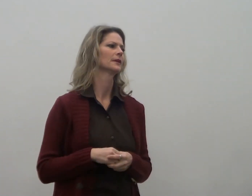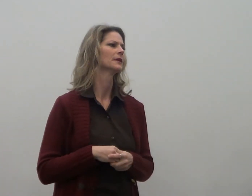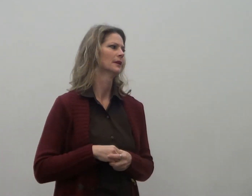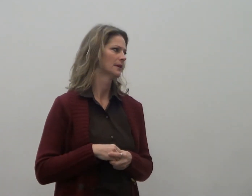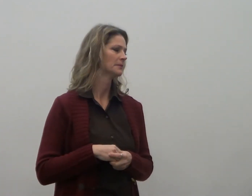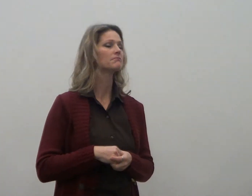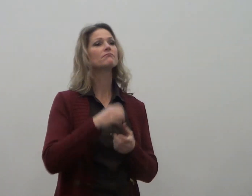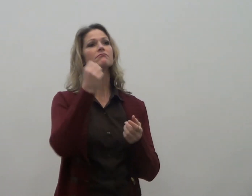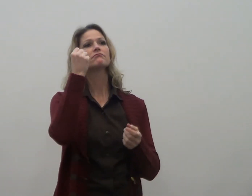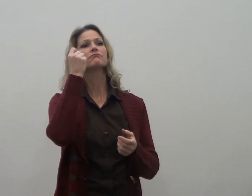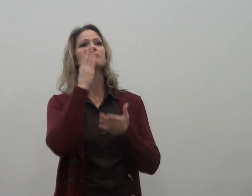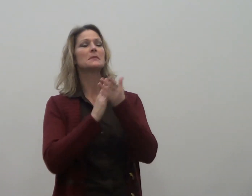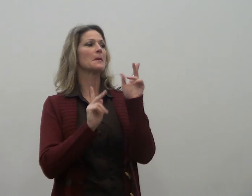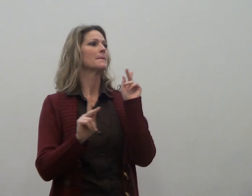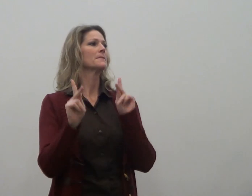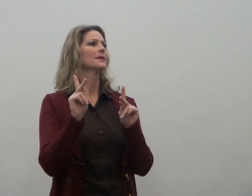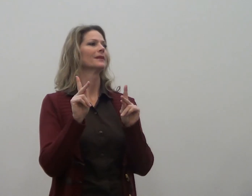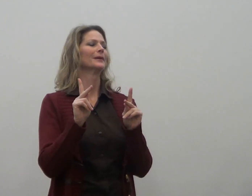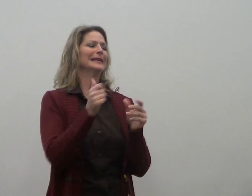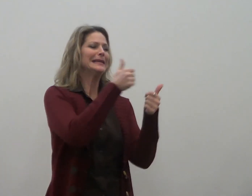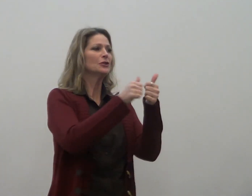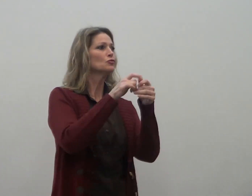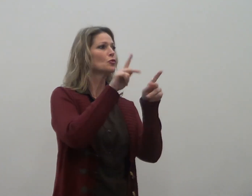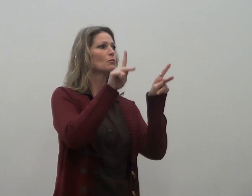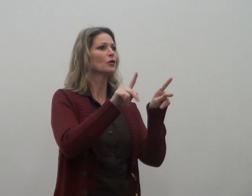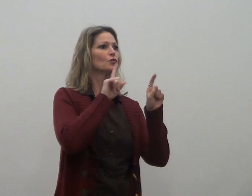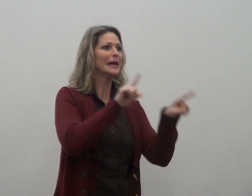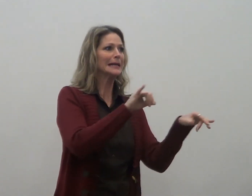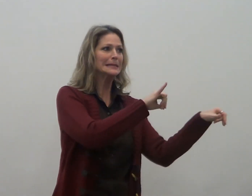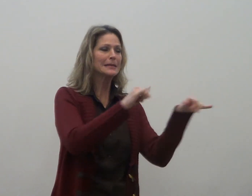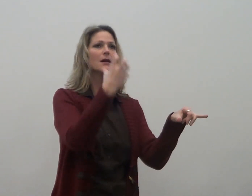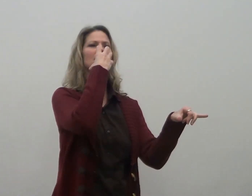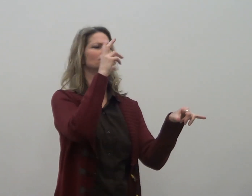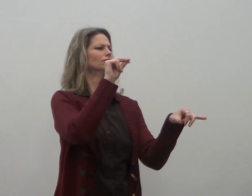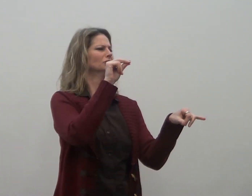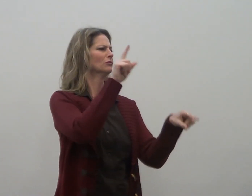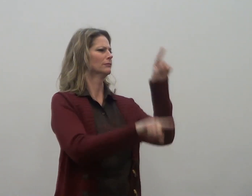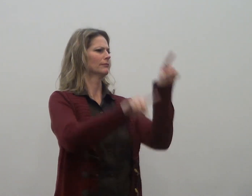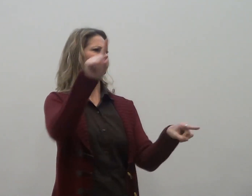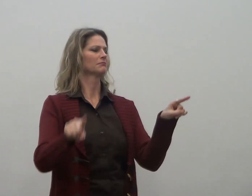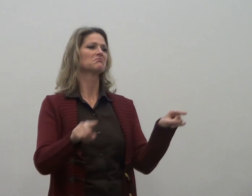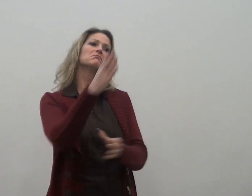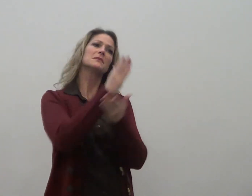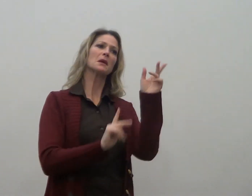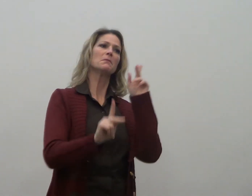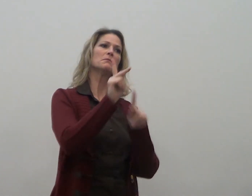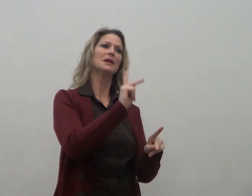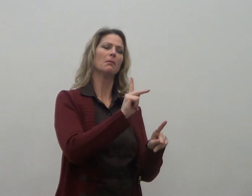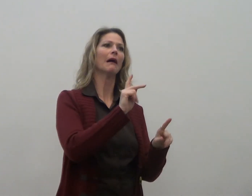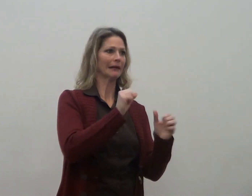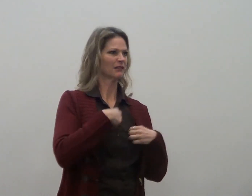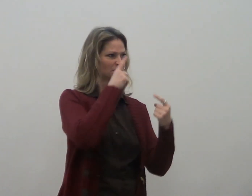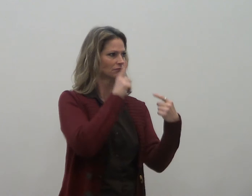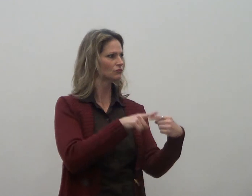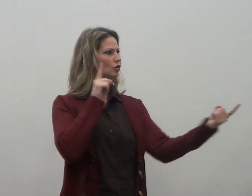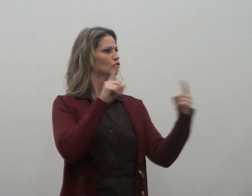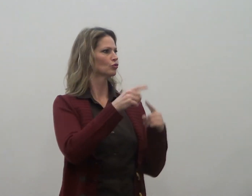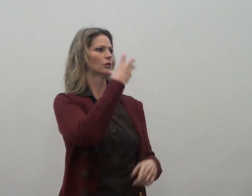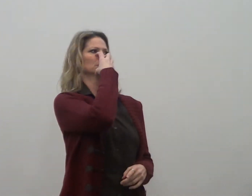some people, everyone reacts differently to general anesthesia, and some people can be like allergic to it. And so it